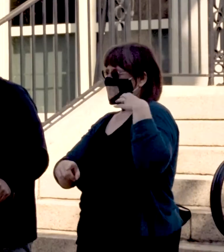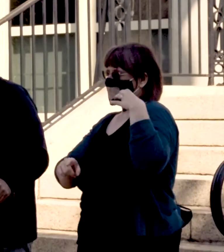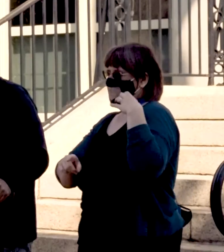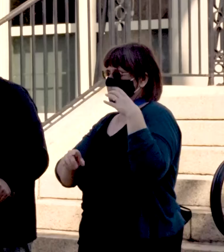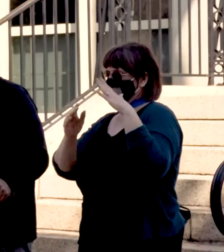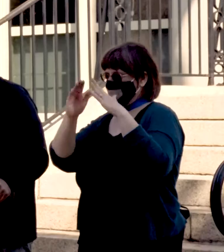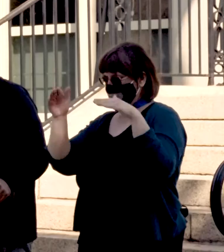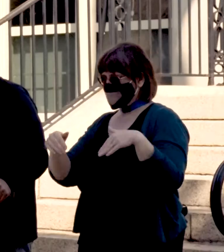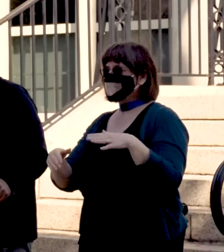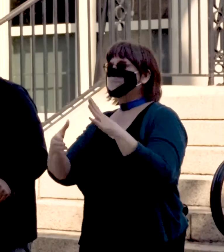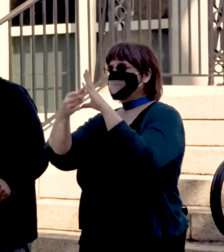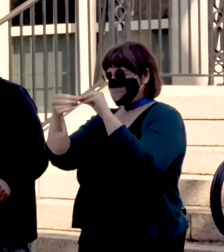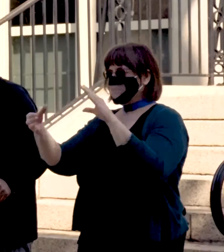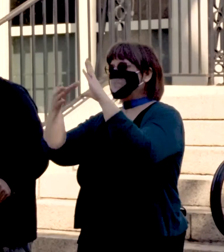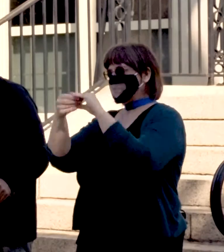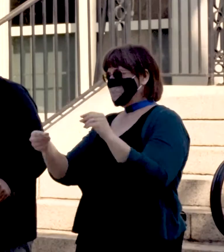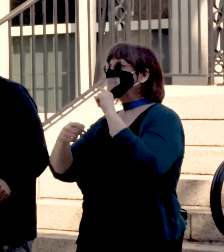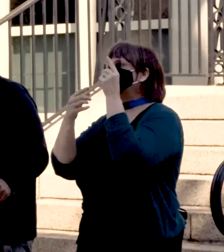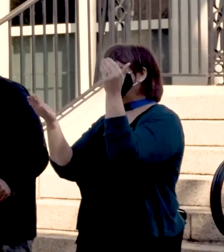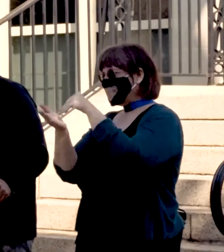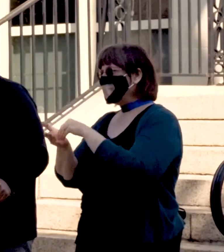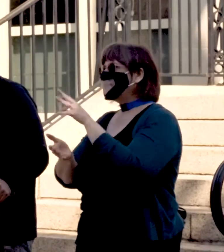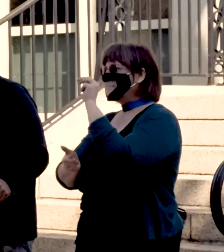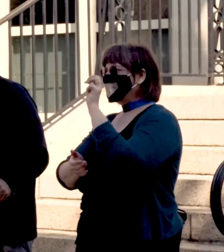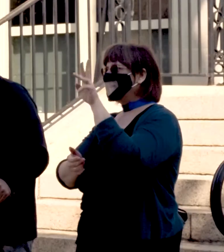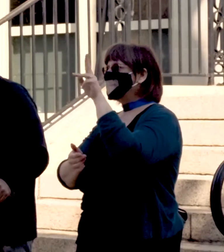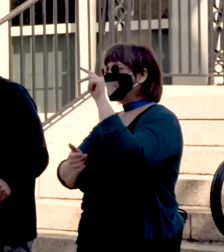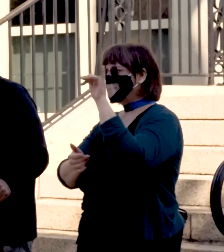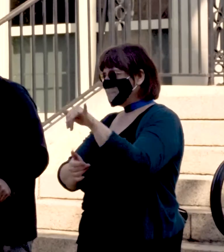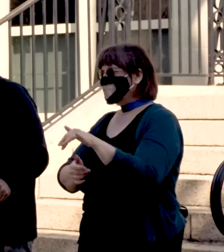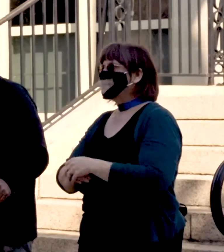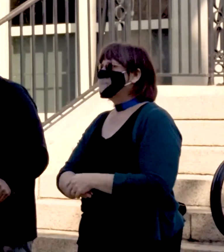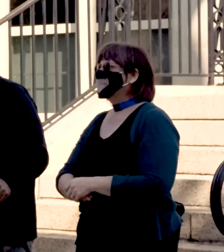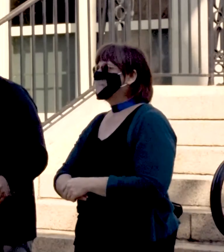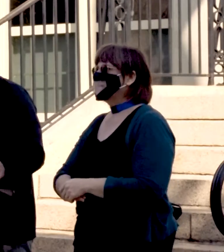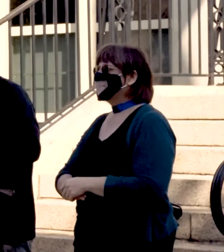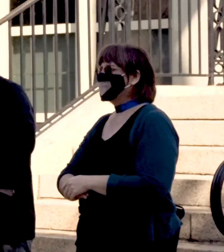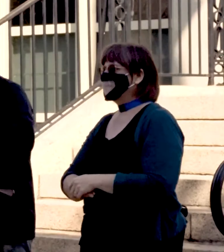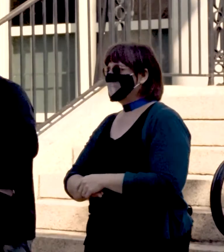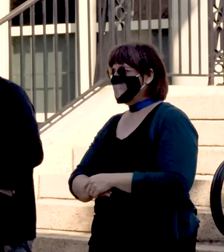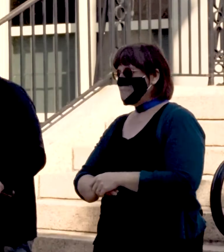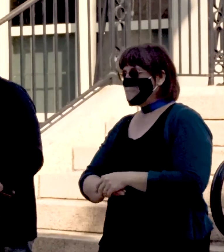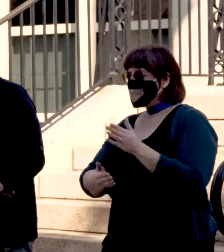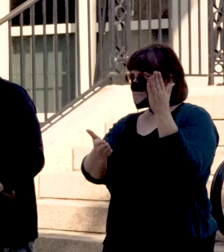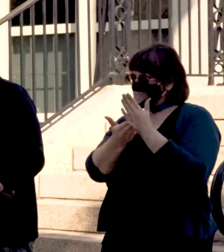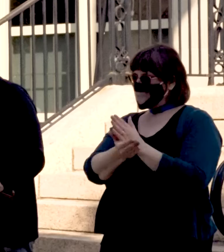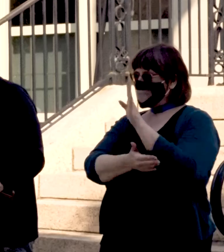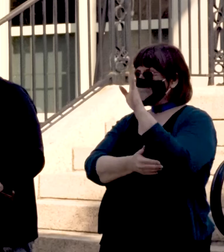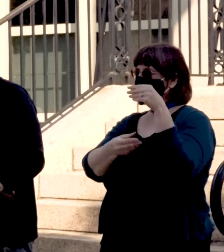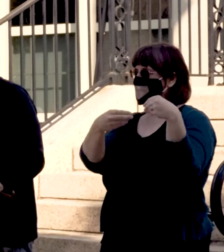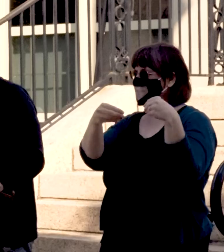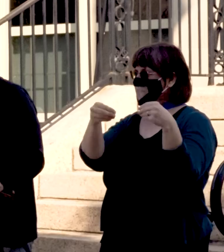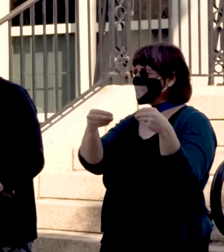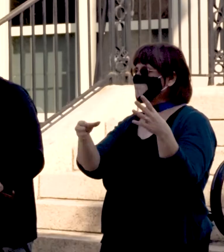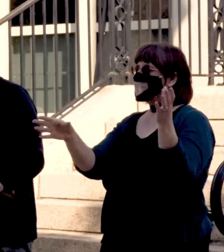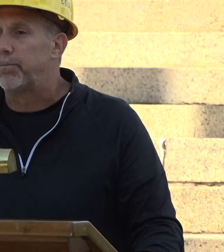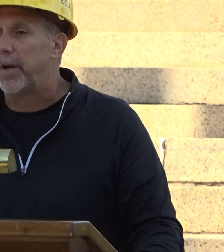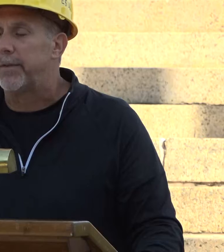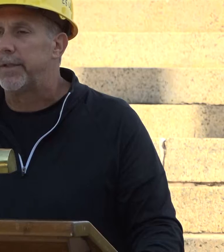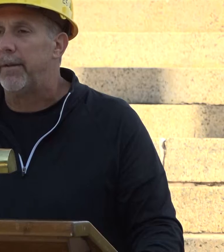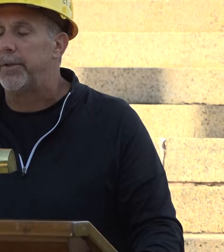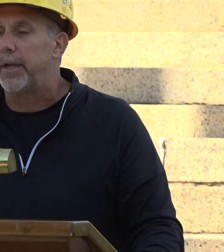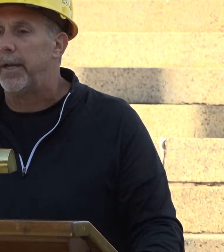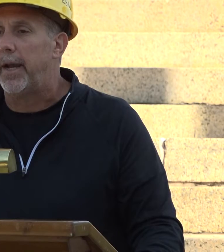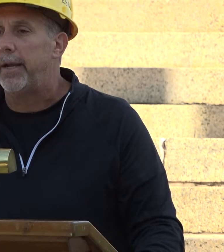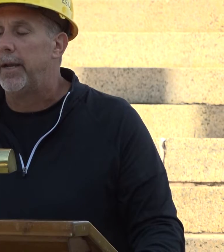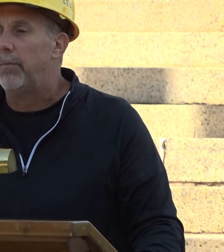overnight, we gave Marty stories, we hung out. And I stopped at a little store on the way in to get some breakfast, a little